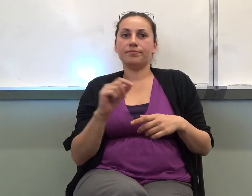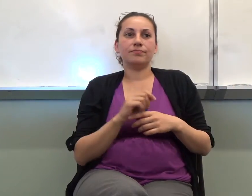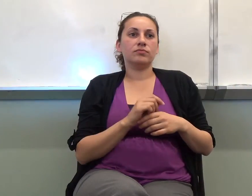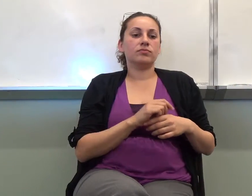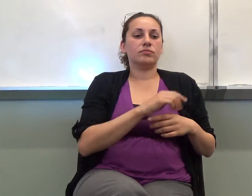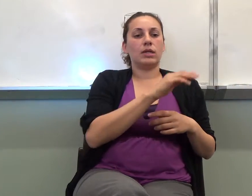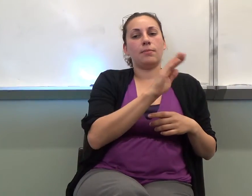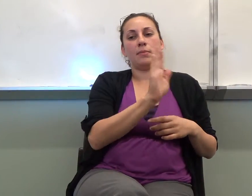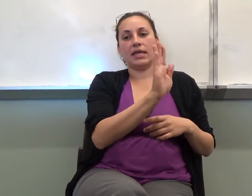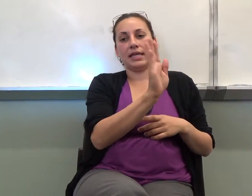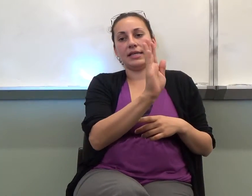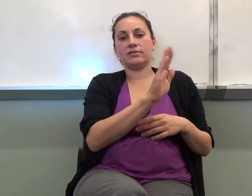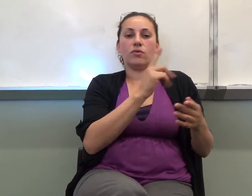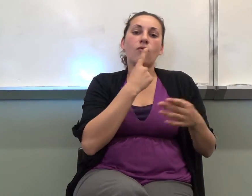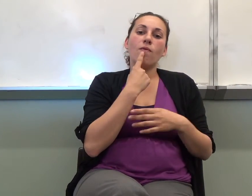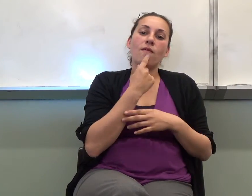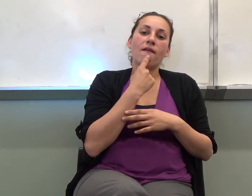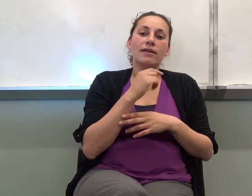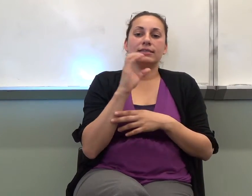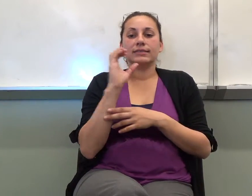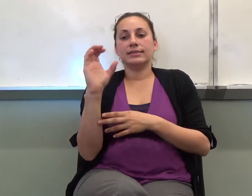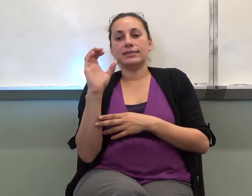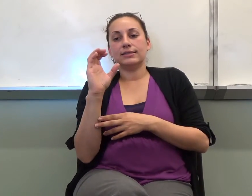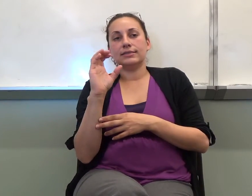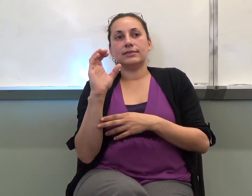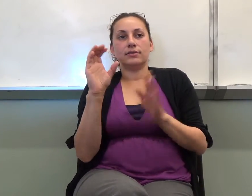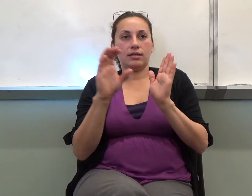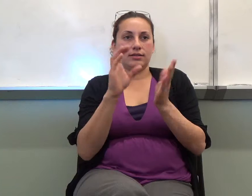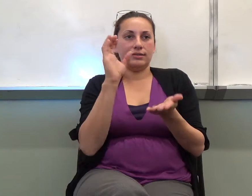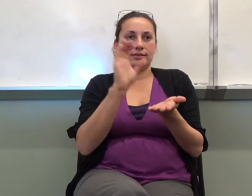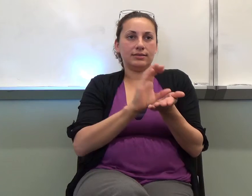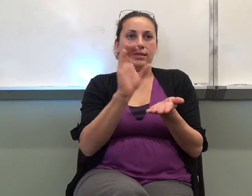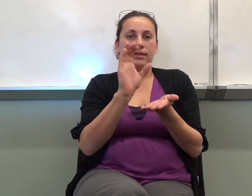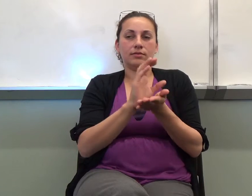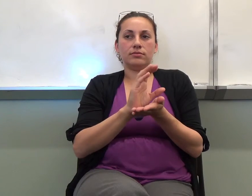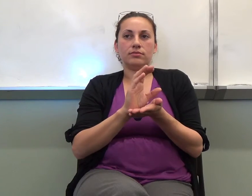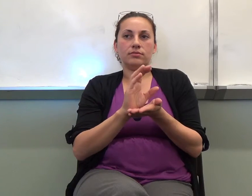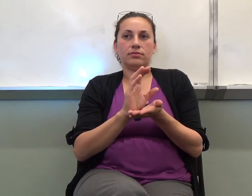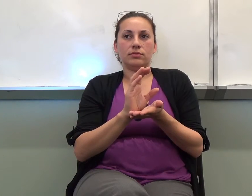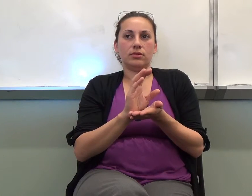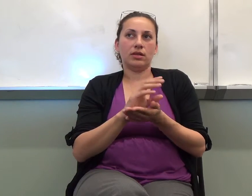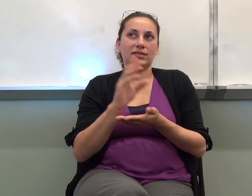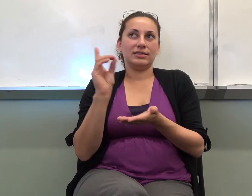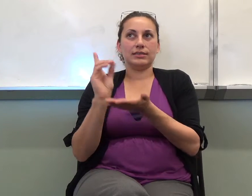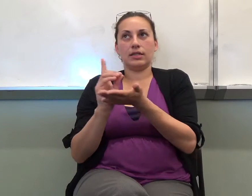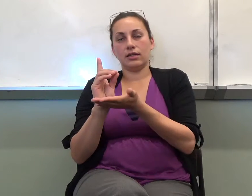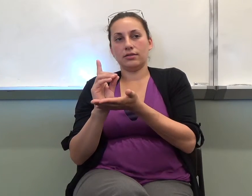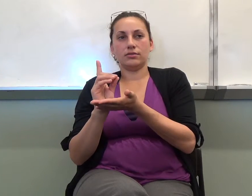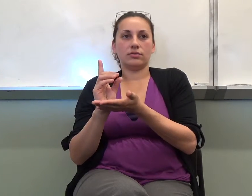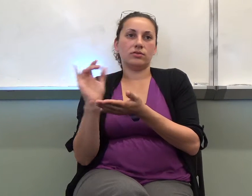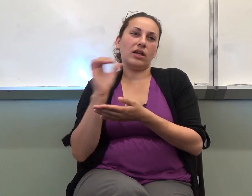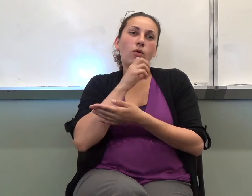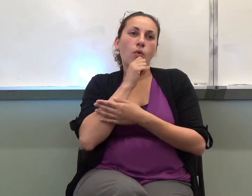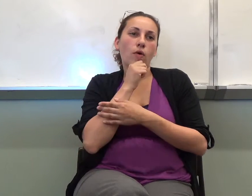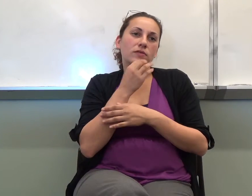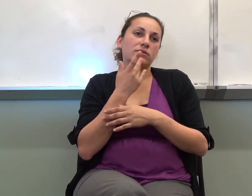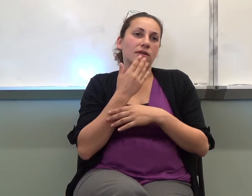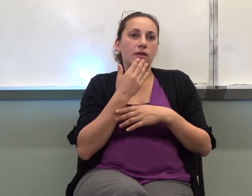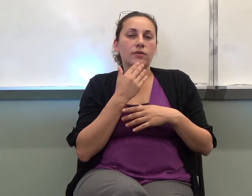ones, 10. C's, sort of a gray, 12. D's are kind of an orange, 3. And then there's this